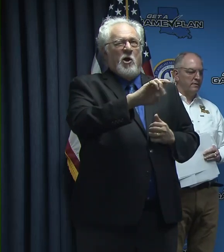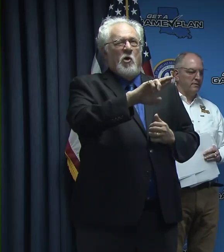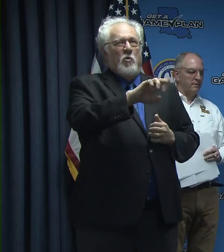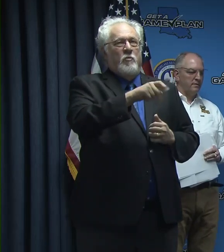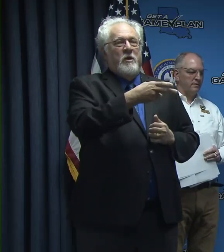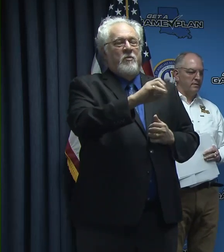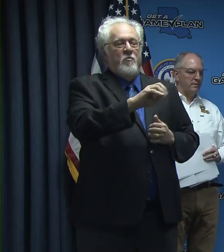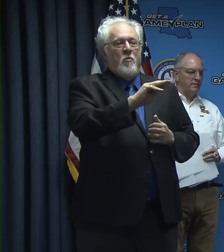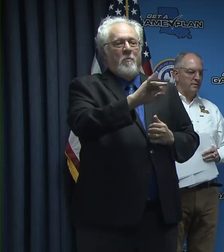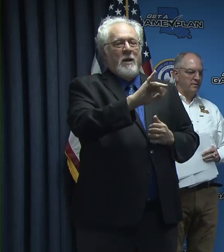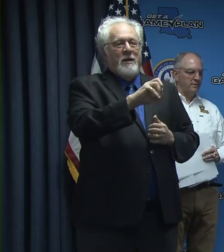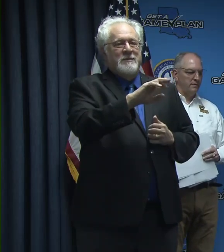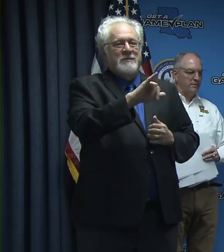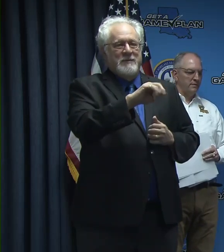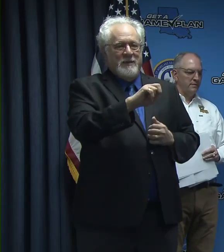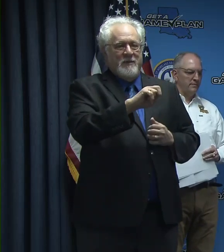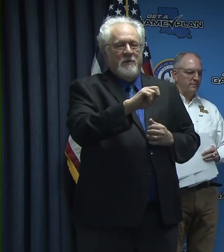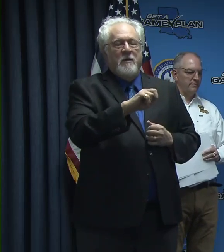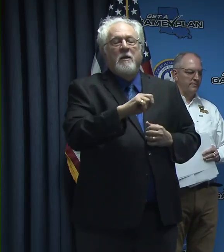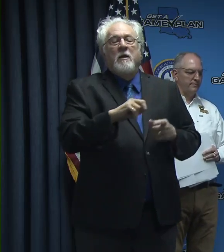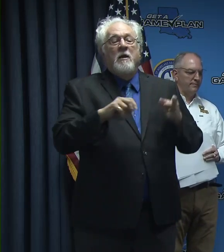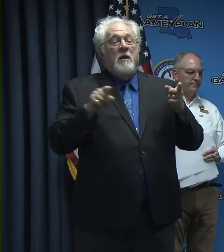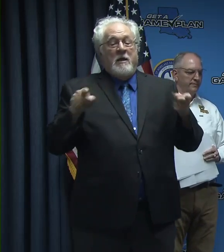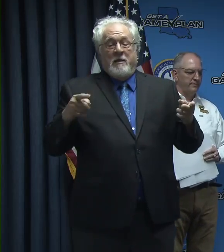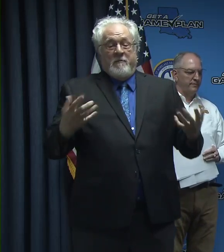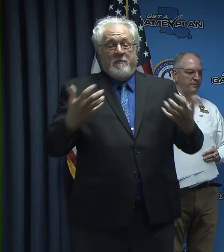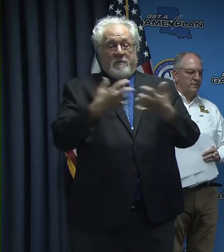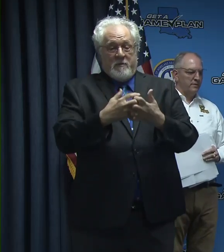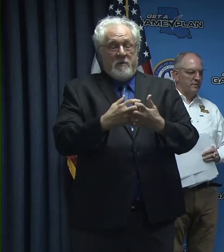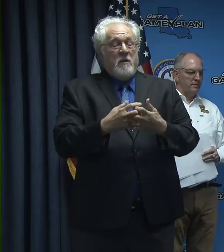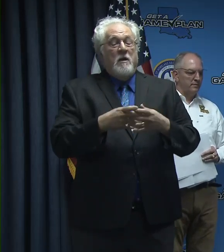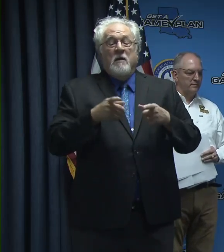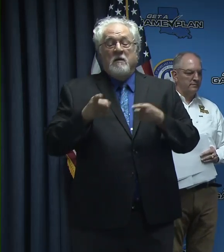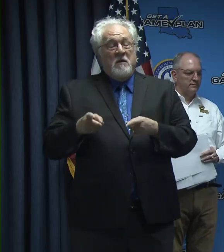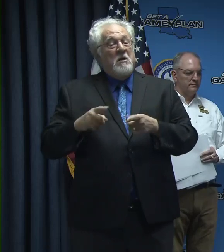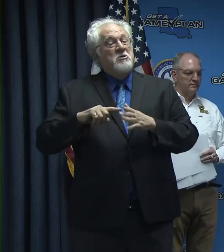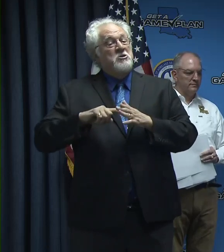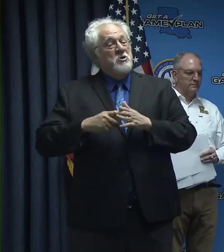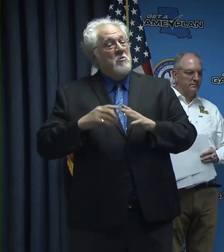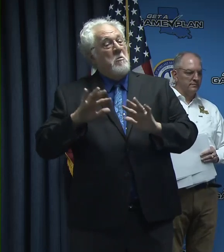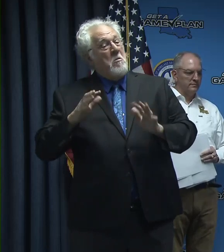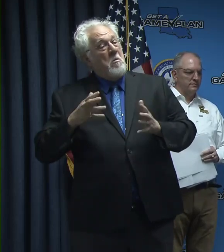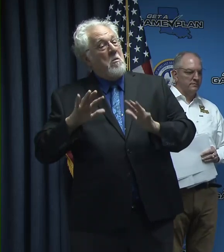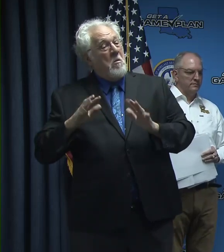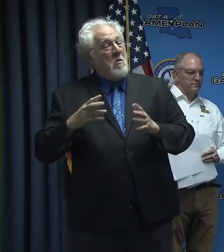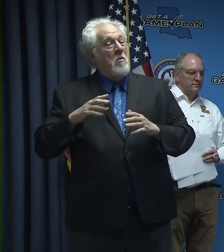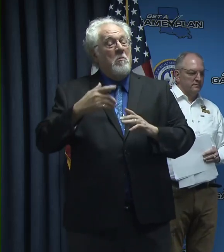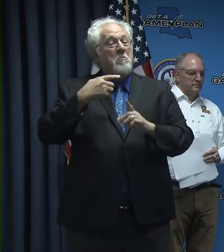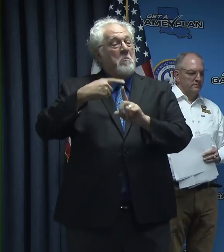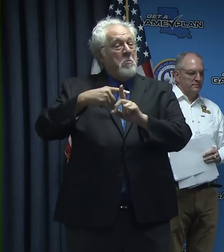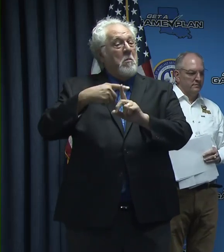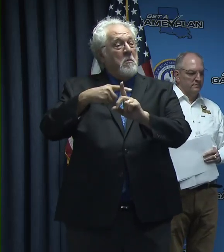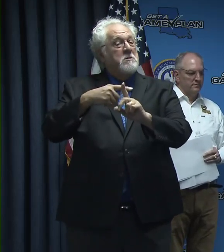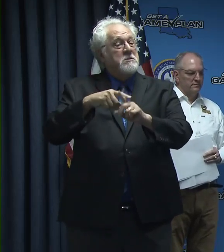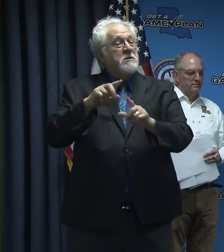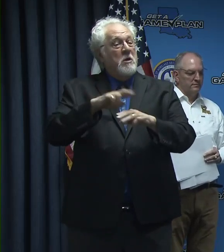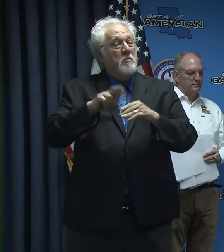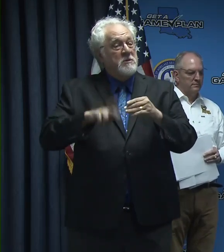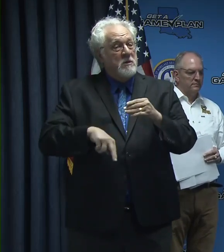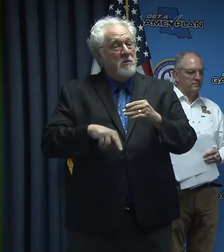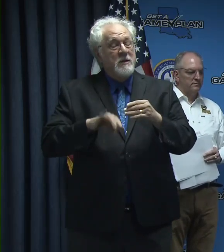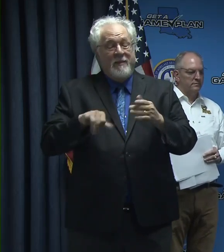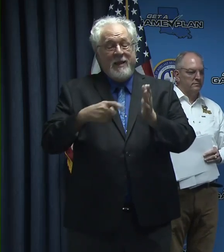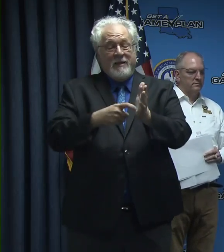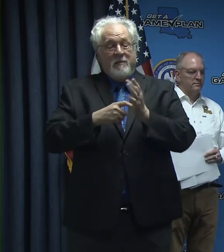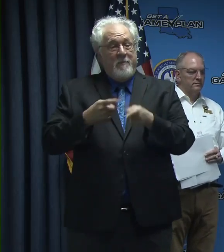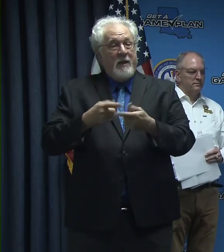as Zithromax. As this medication continues to show some promising results around the world, the demand for the